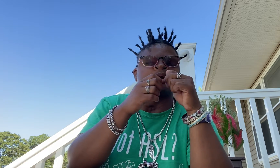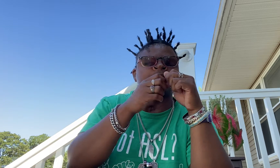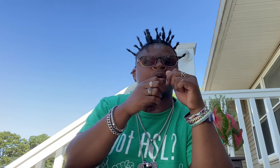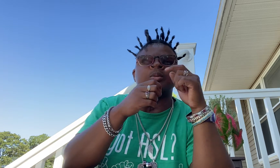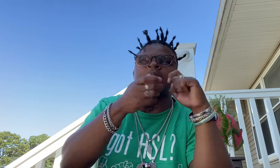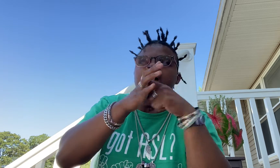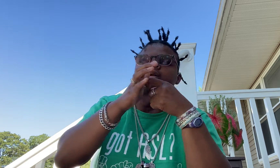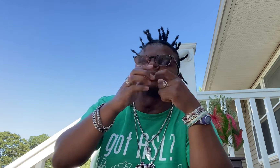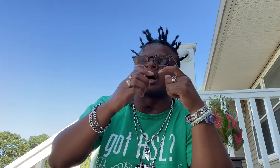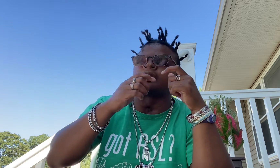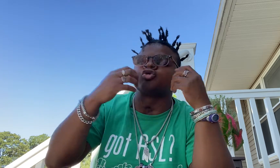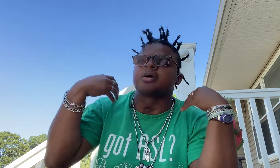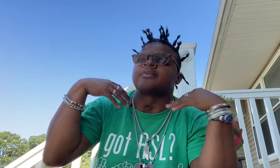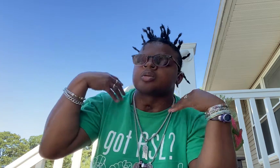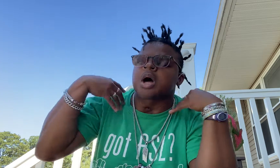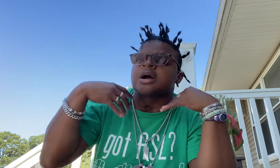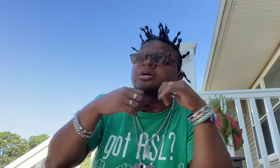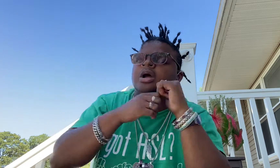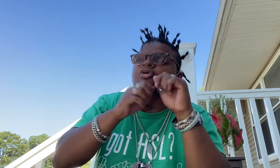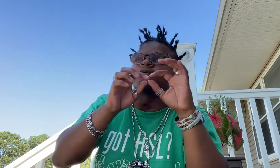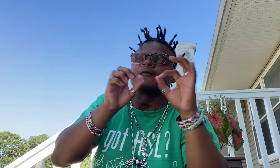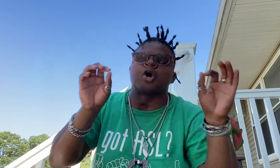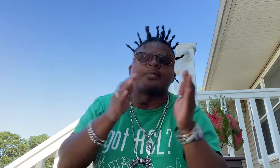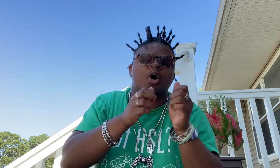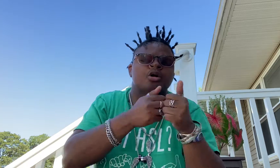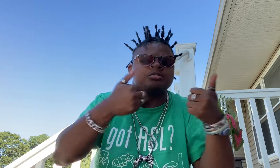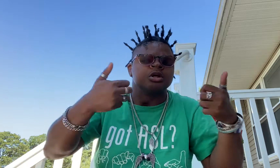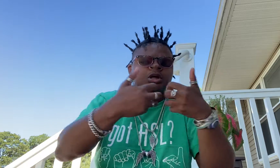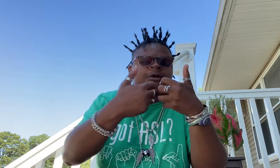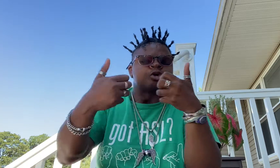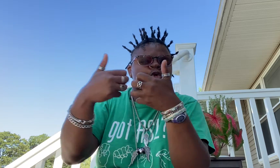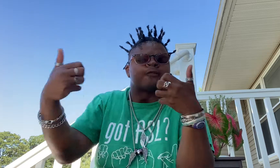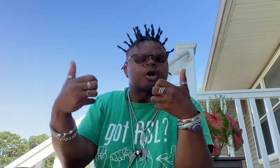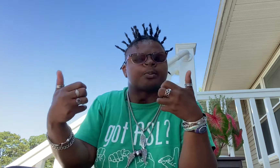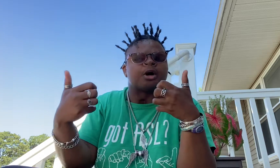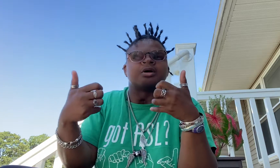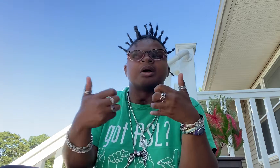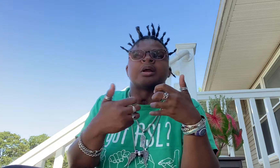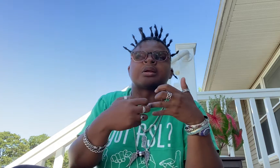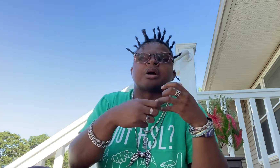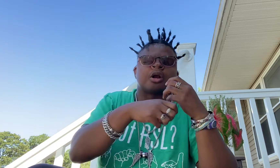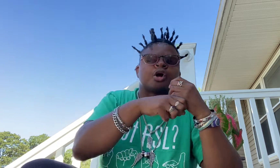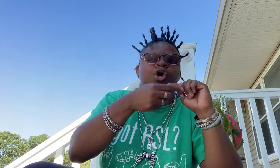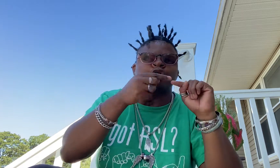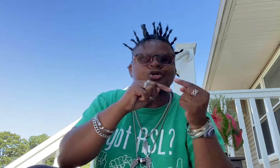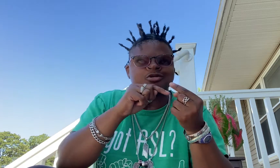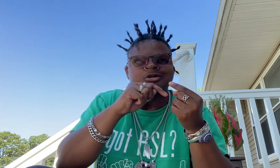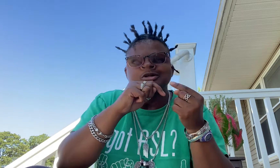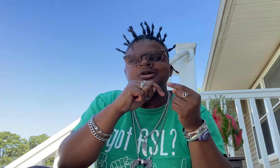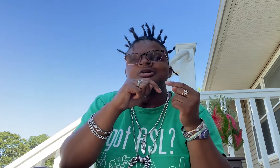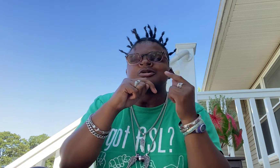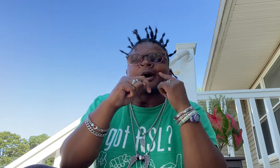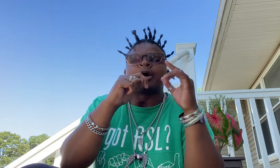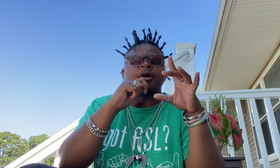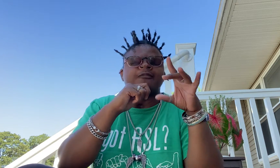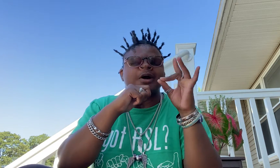the locks are not too far apart. If they're too far apart, it's gonna hurt. So I always found